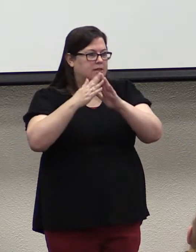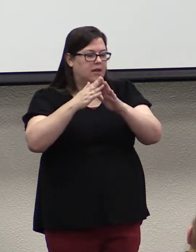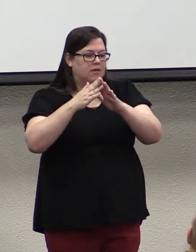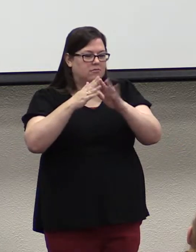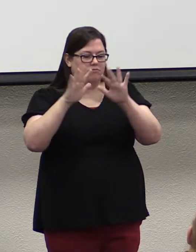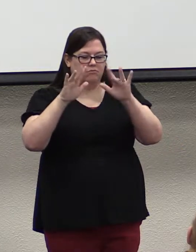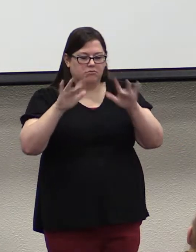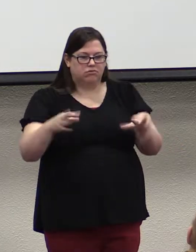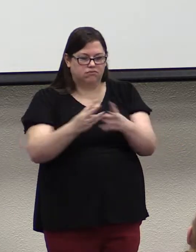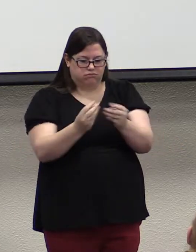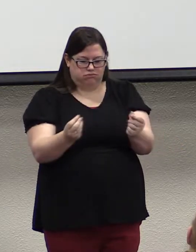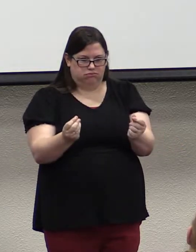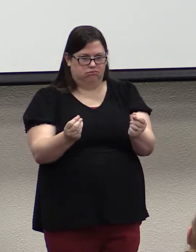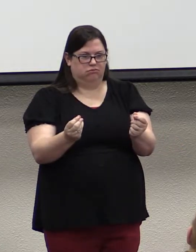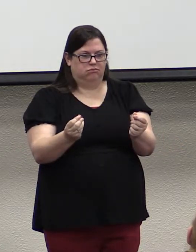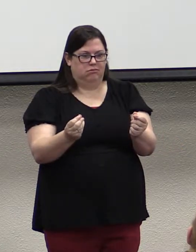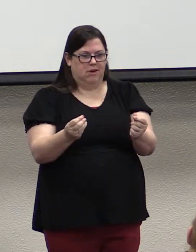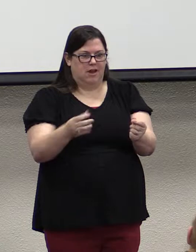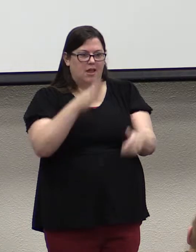women gone.